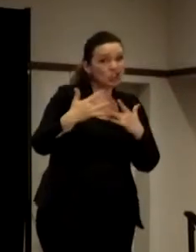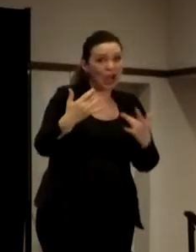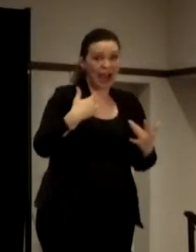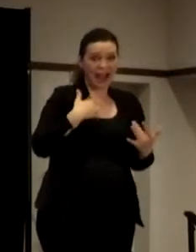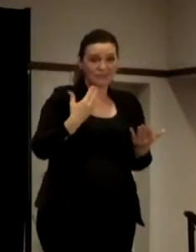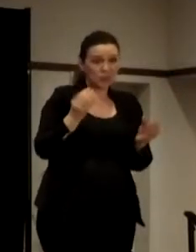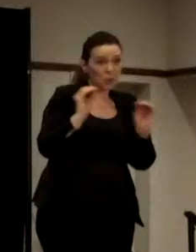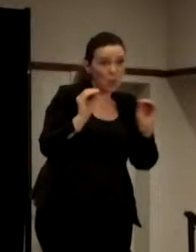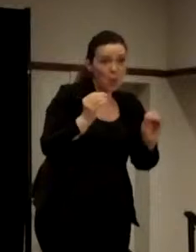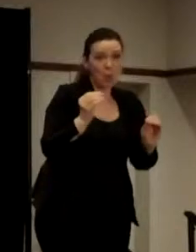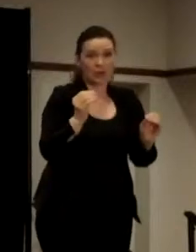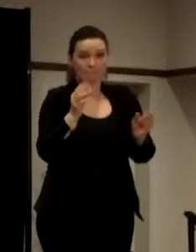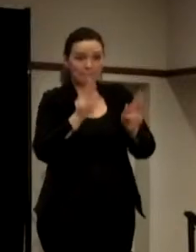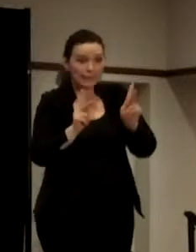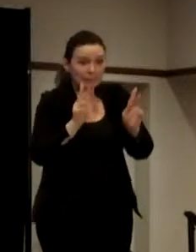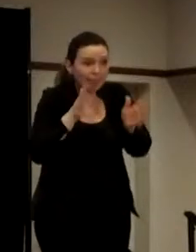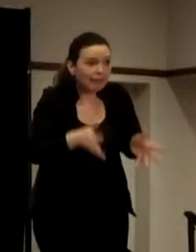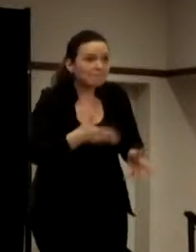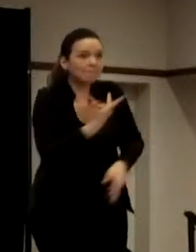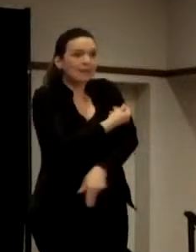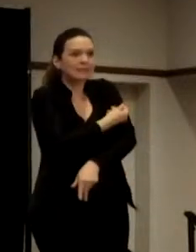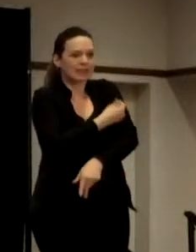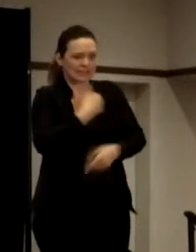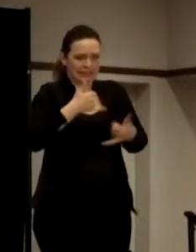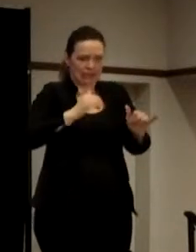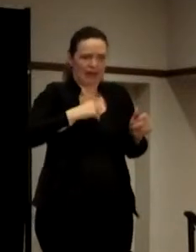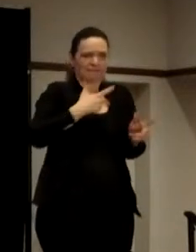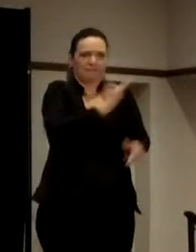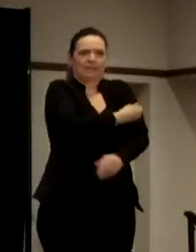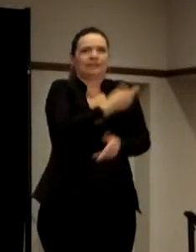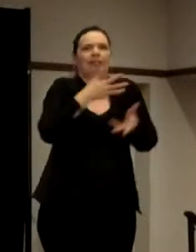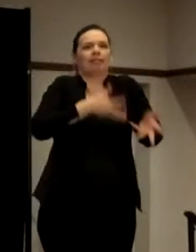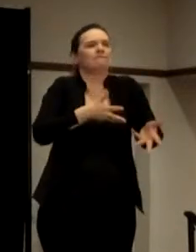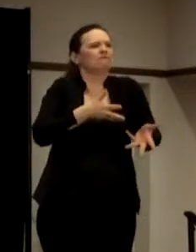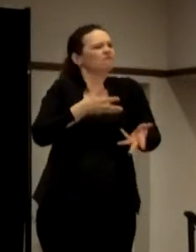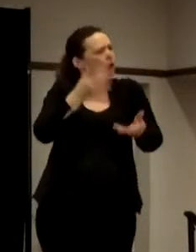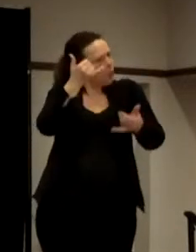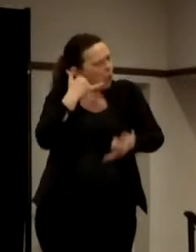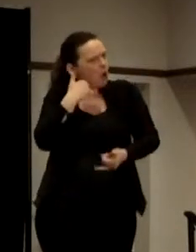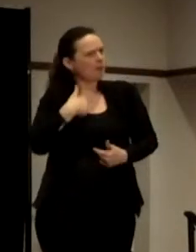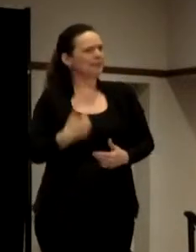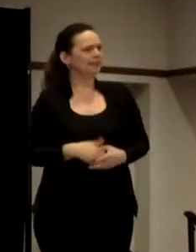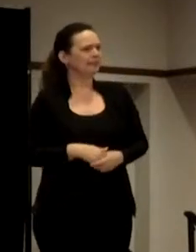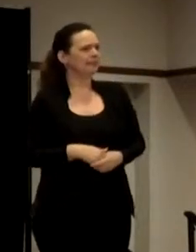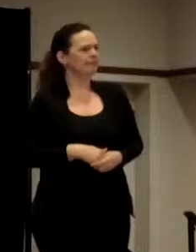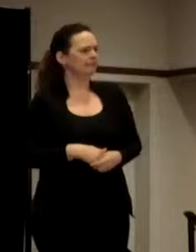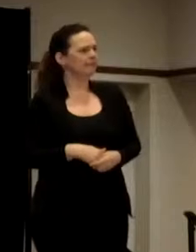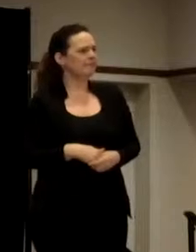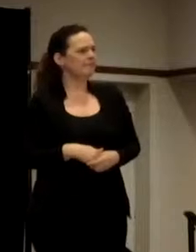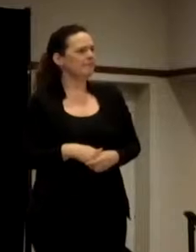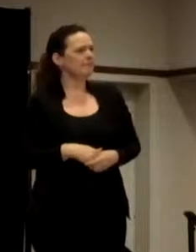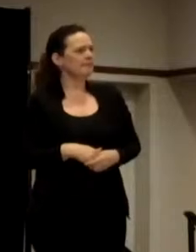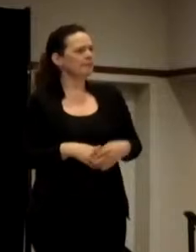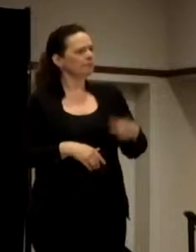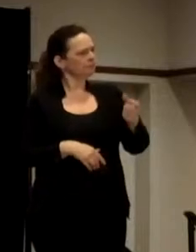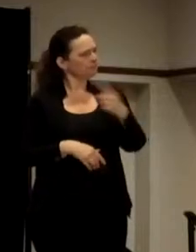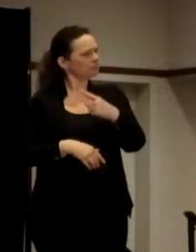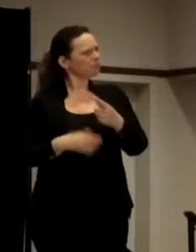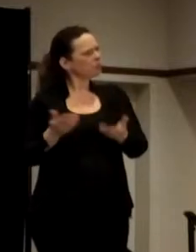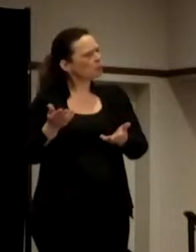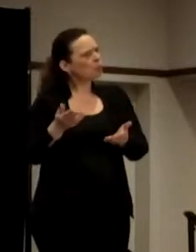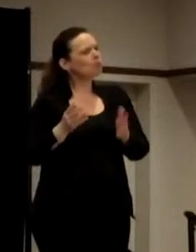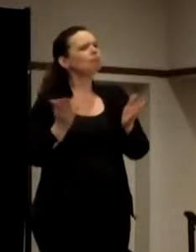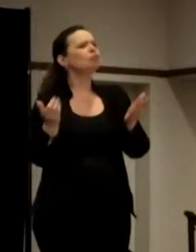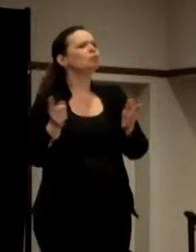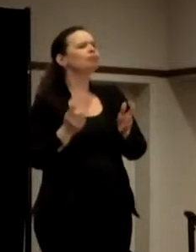somebody's arm. You brought up the restaurants closing at 11 o'clock. What did the state say about that? Are they going to take